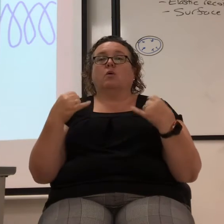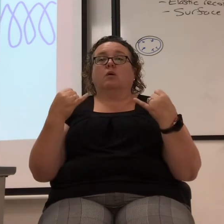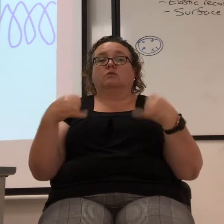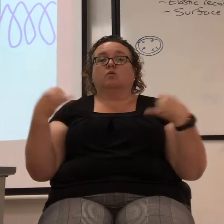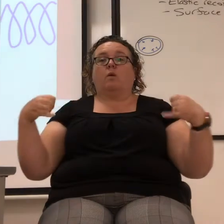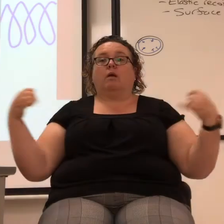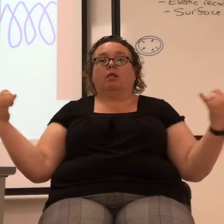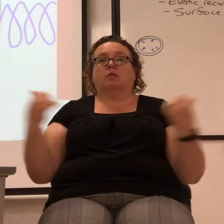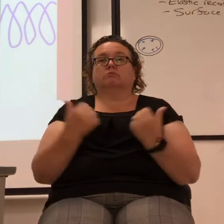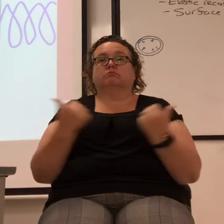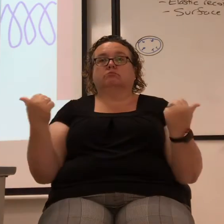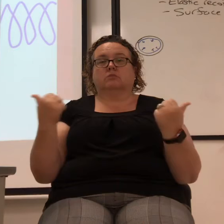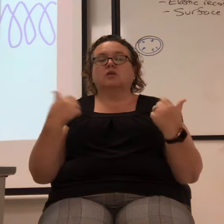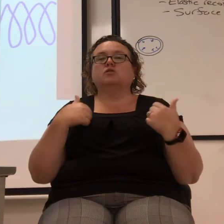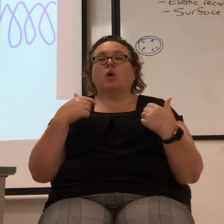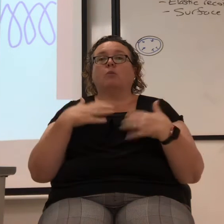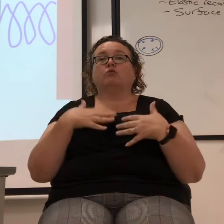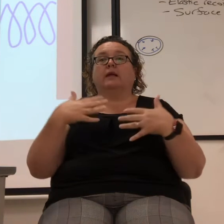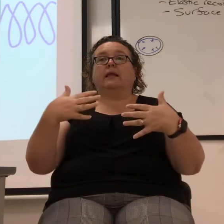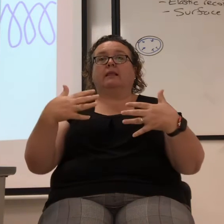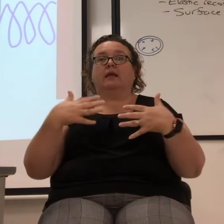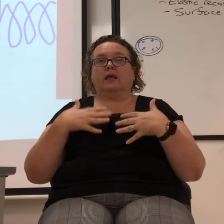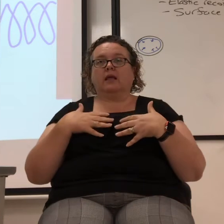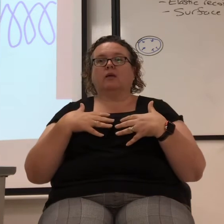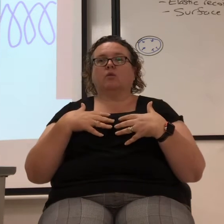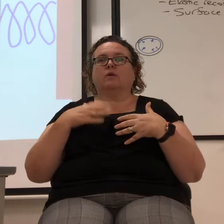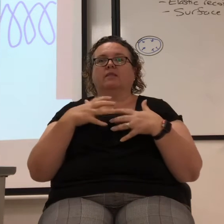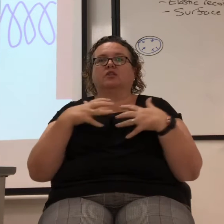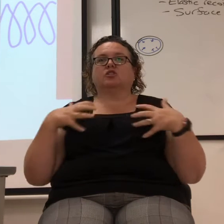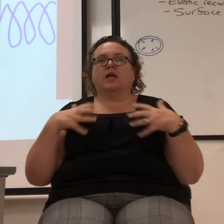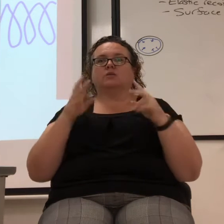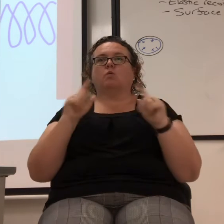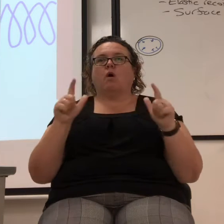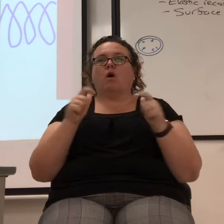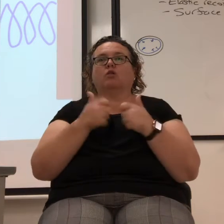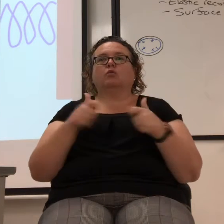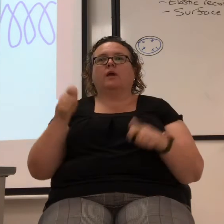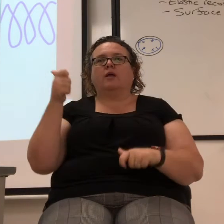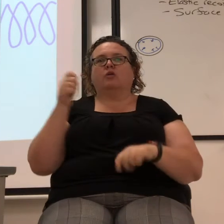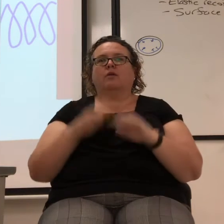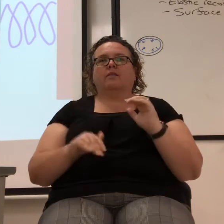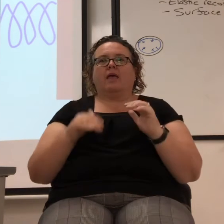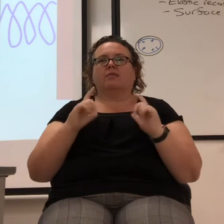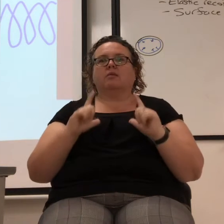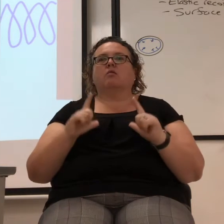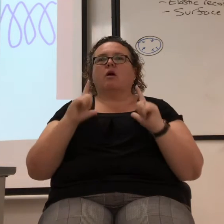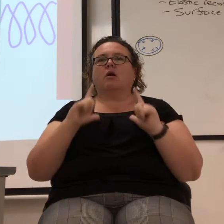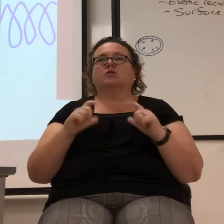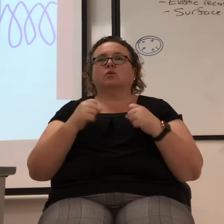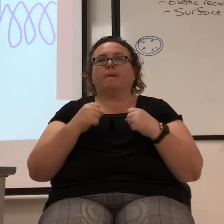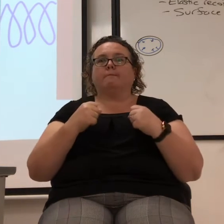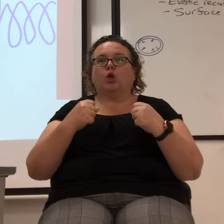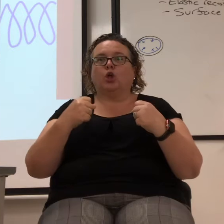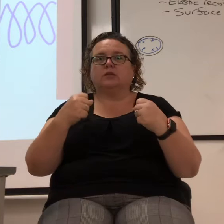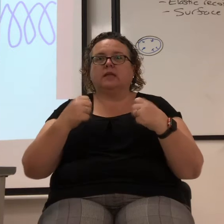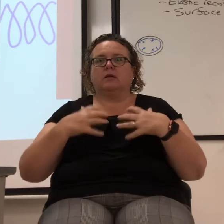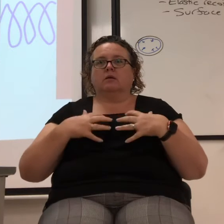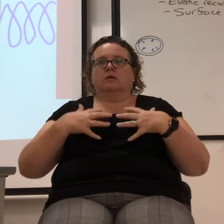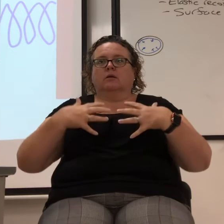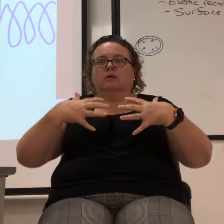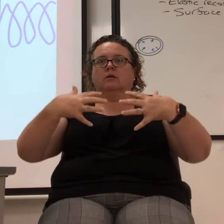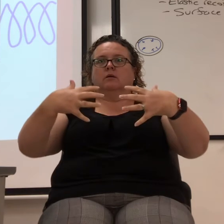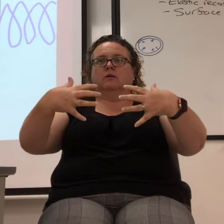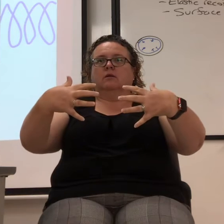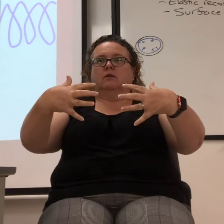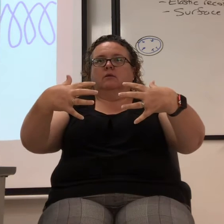breathing depends on the chest wall forces being greater than the lung. So it pulls it out. That expands the whole